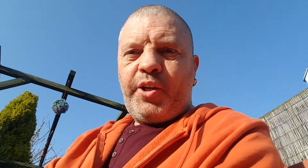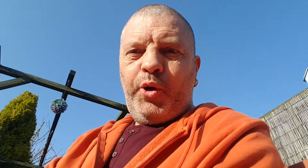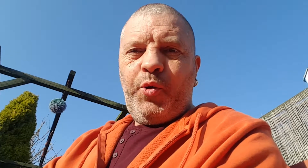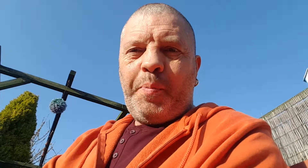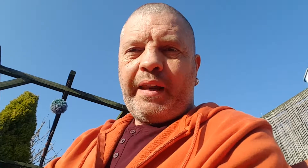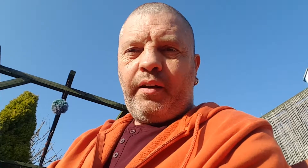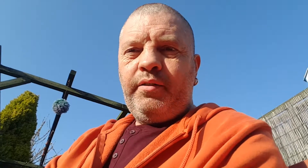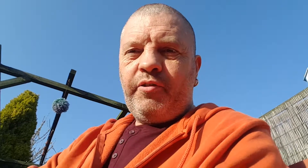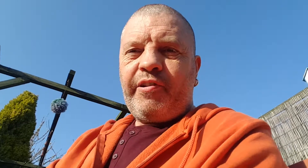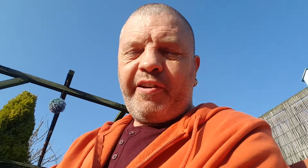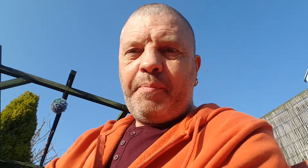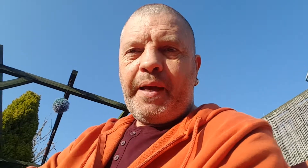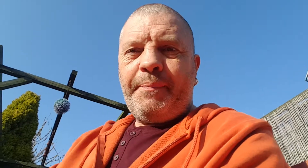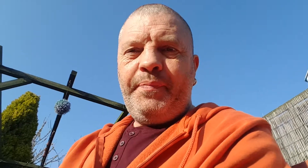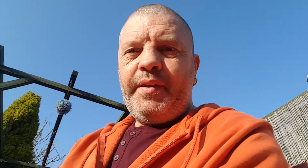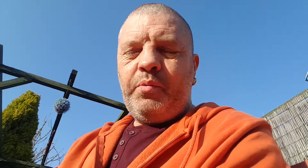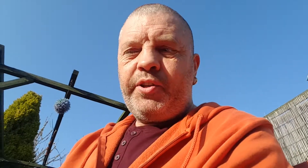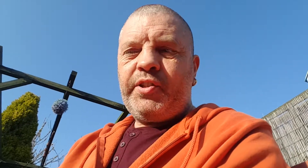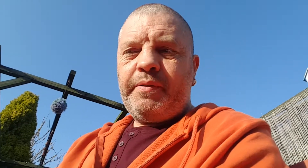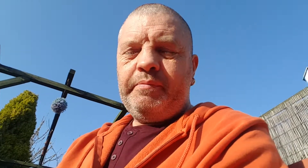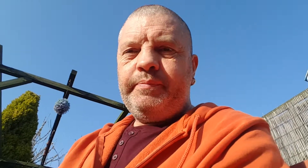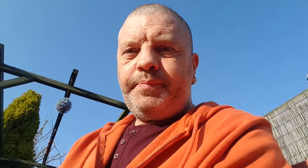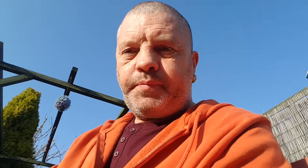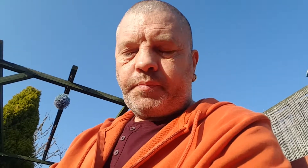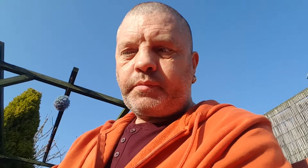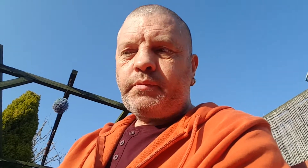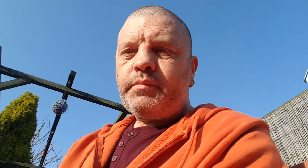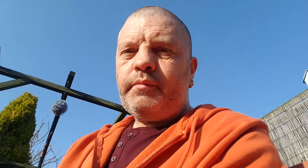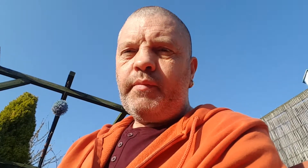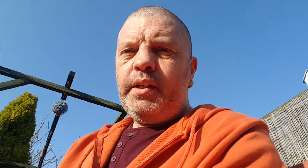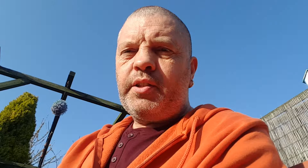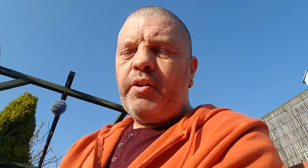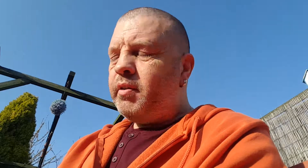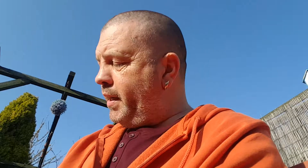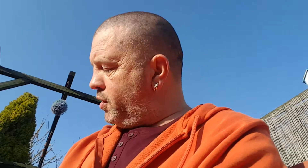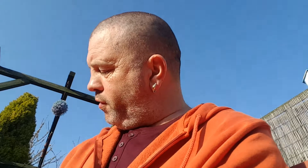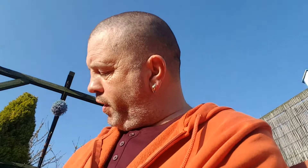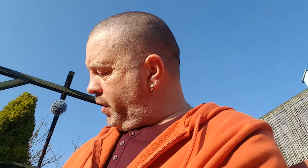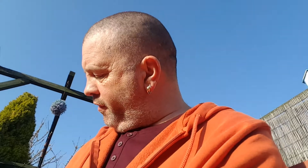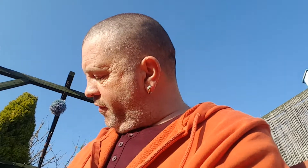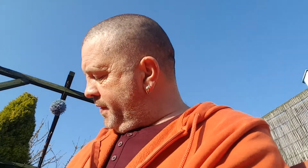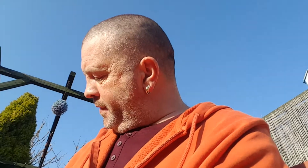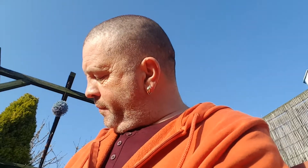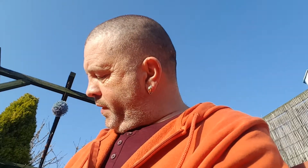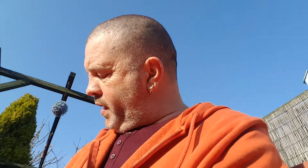canoe paddle or a cricket bat, what is it? So later on in life